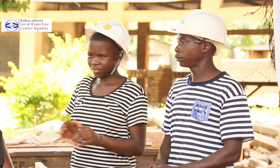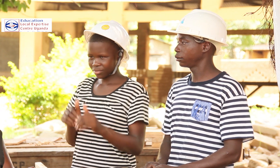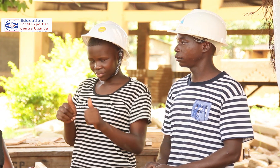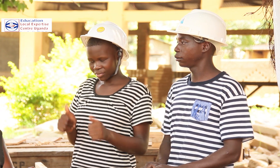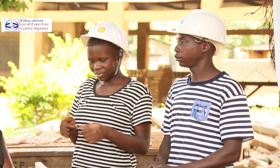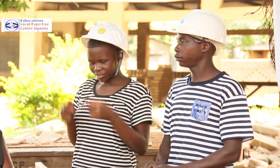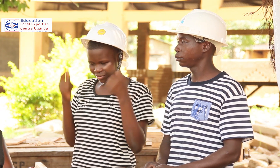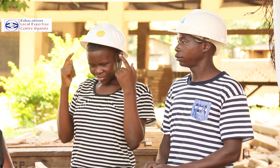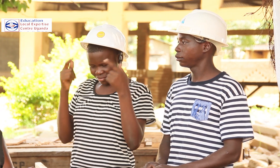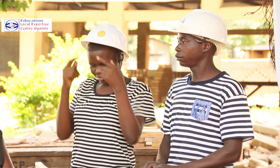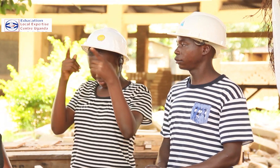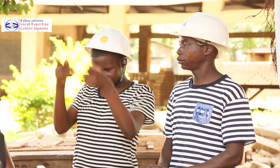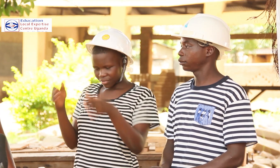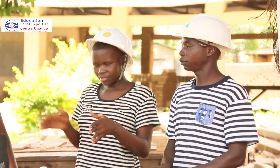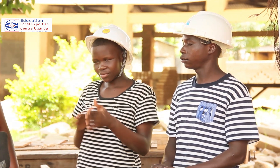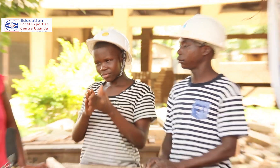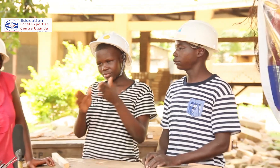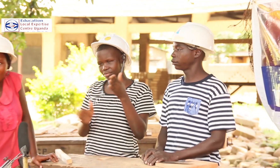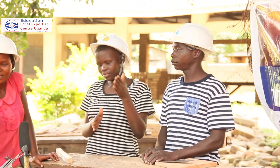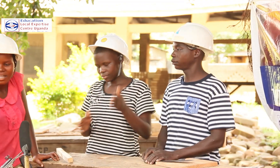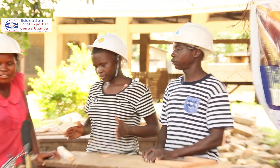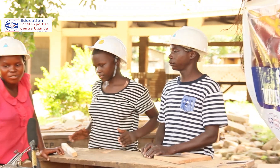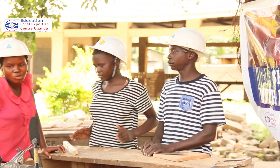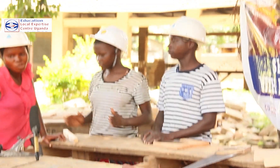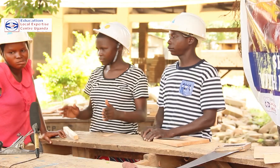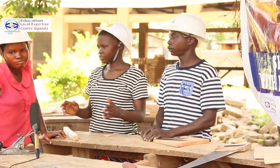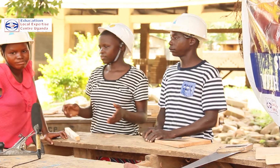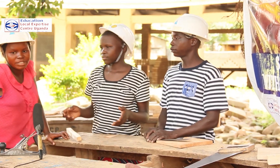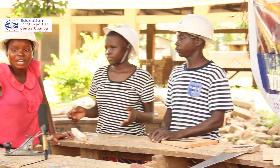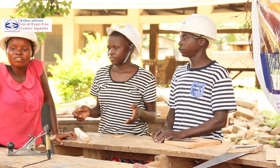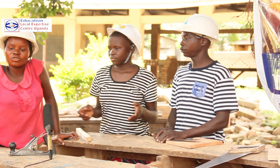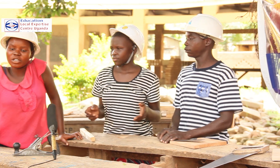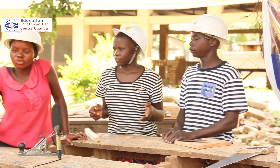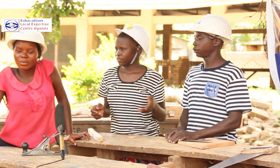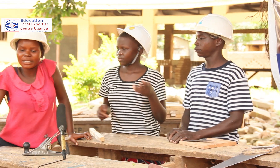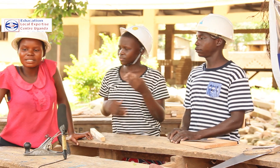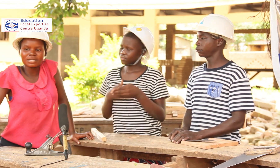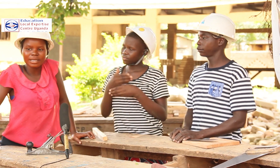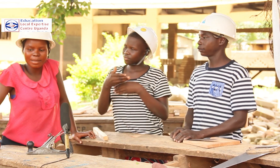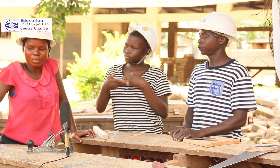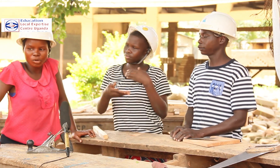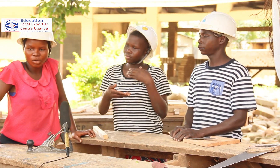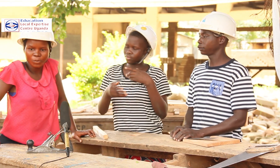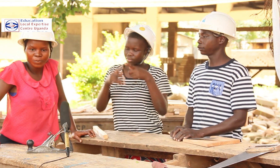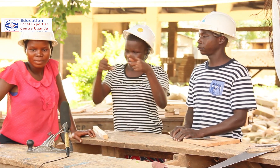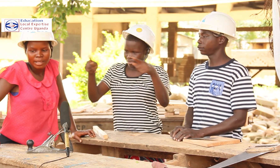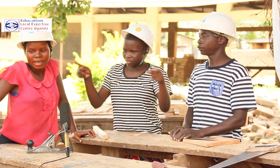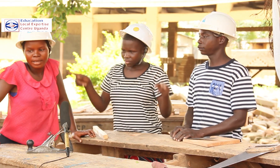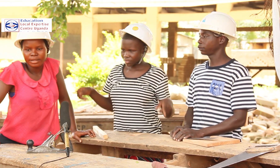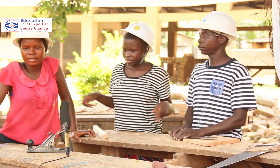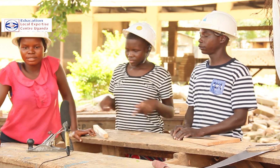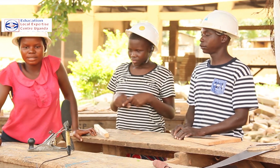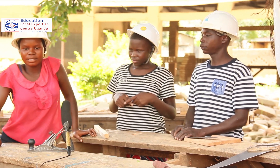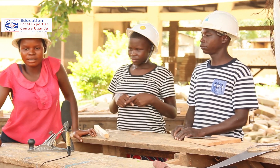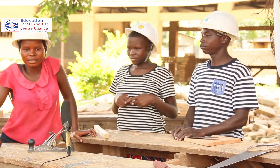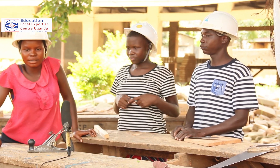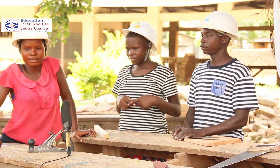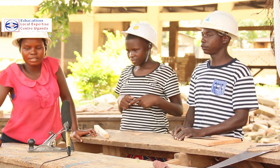think you are seeing it, it's on that slide. They have tried to make this table